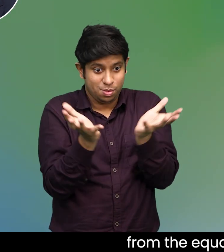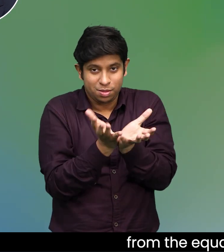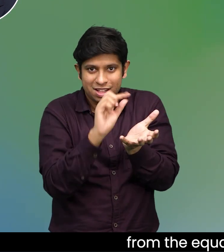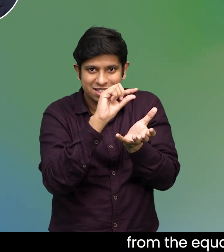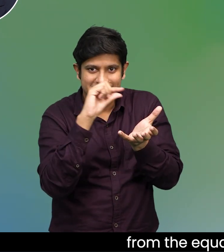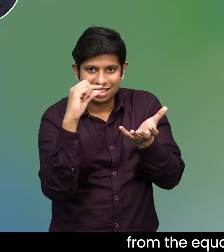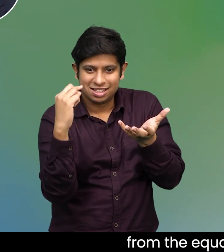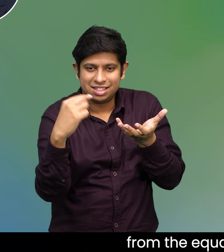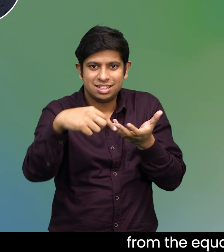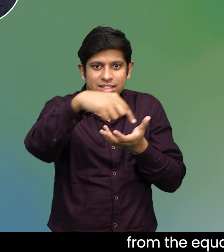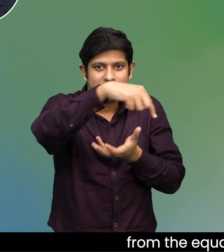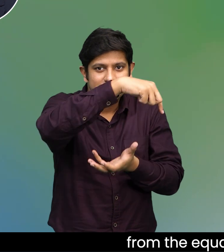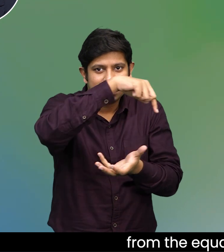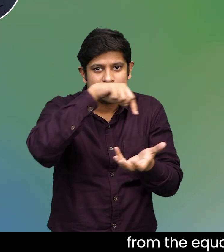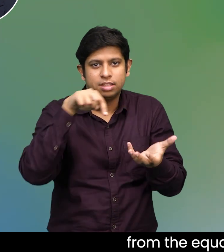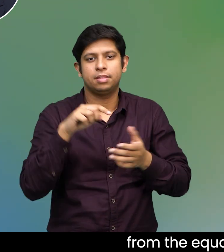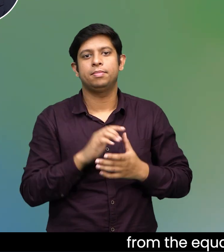equatorial region